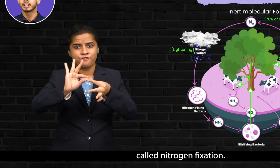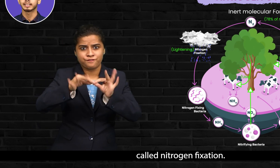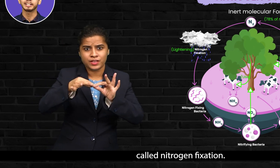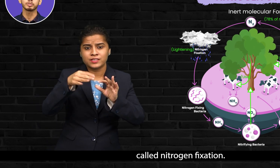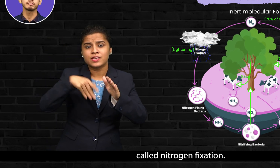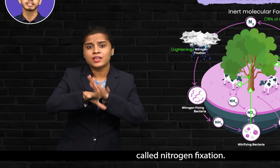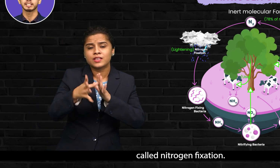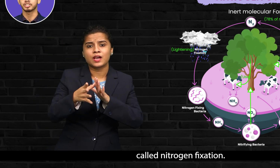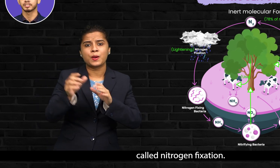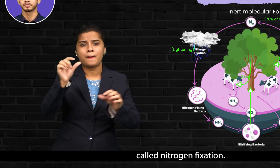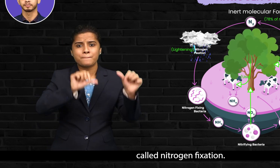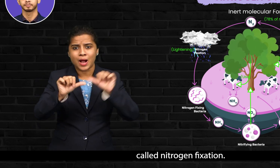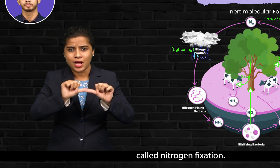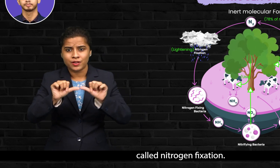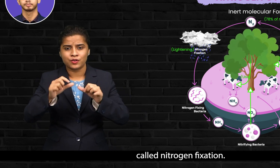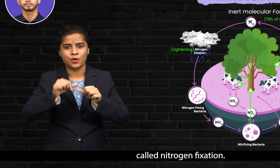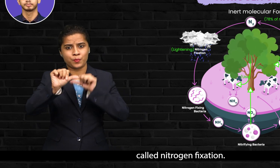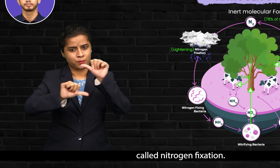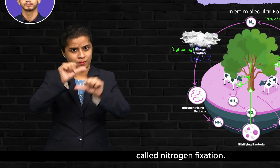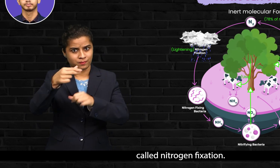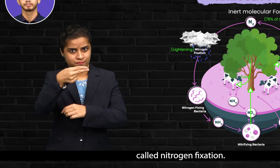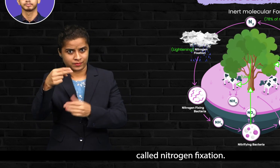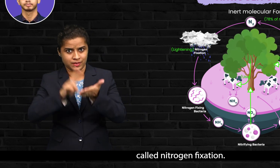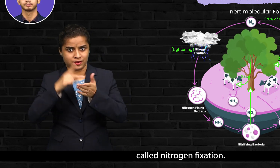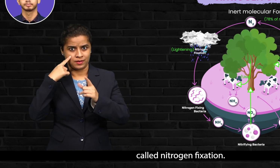called nitrogen fixation.